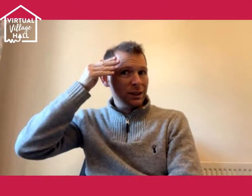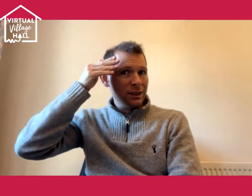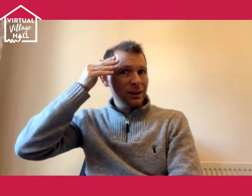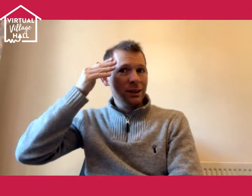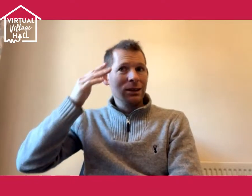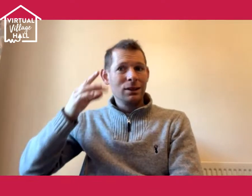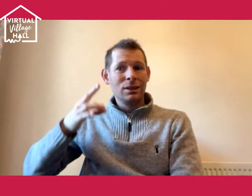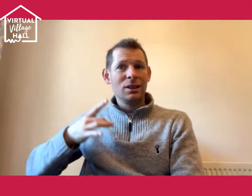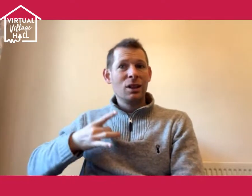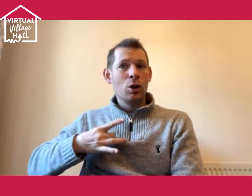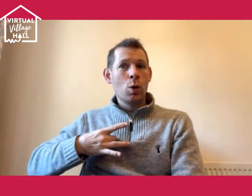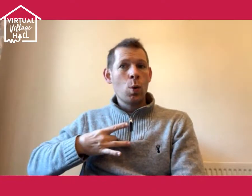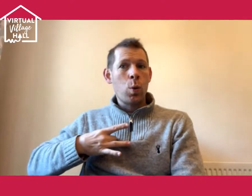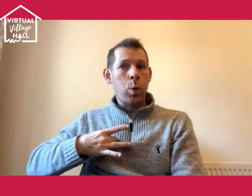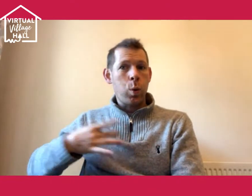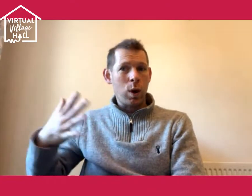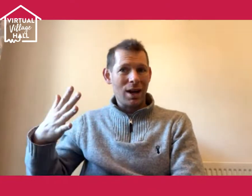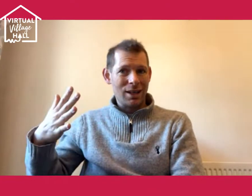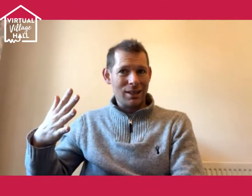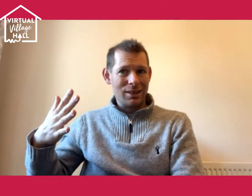and straight and white.